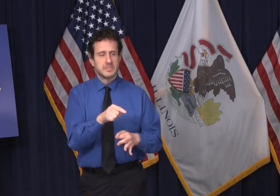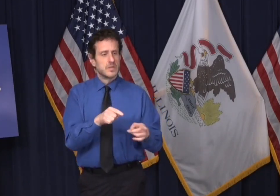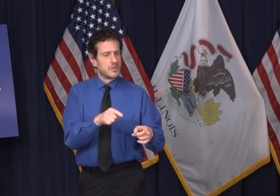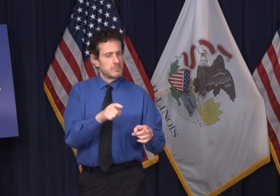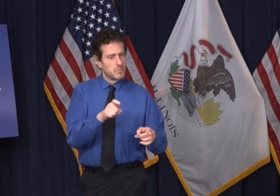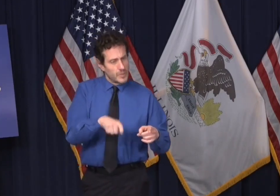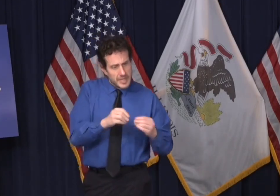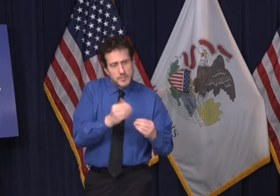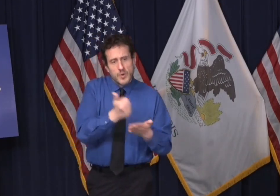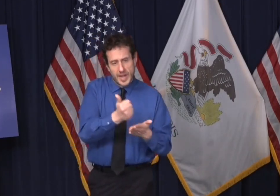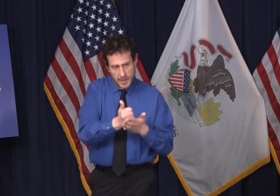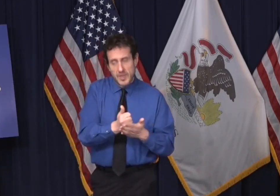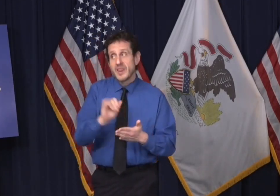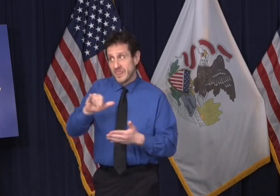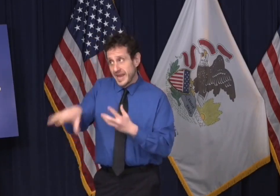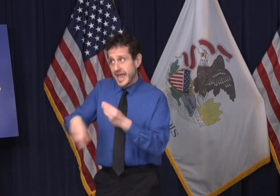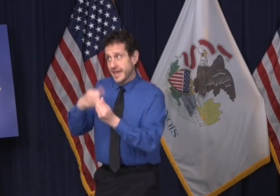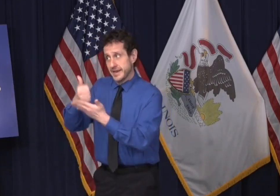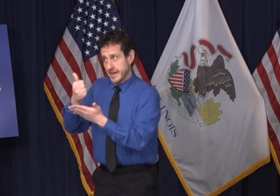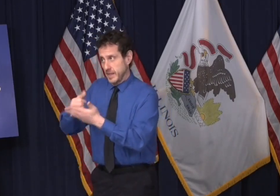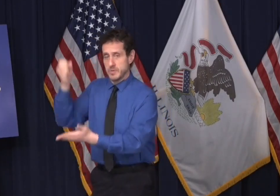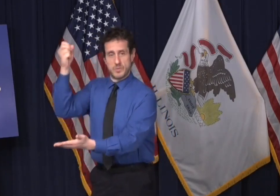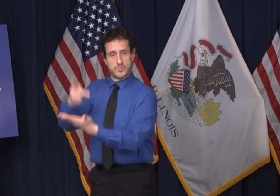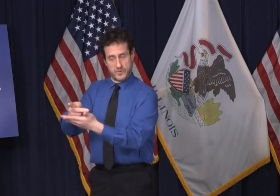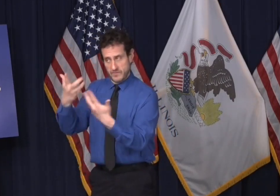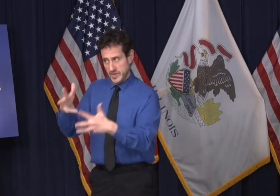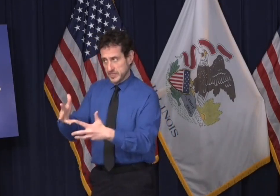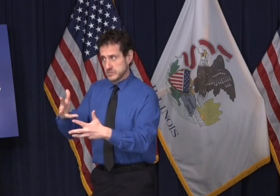been approved, delivering an additional